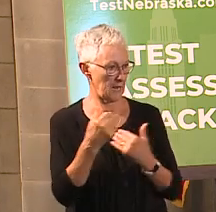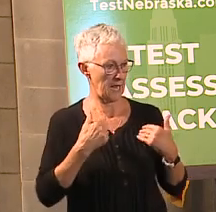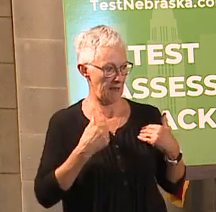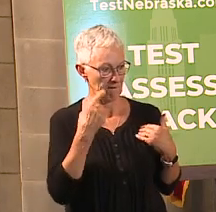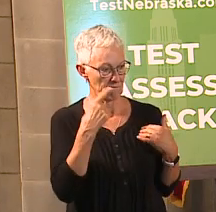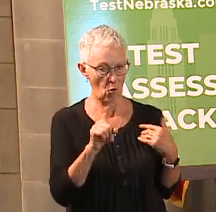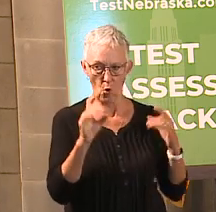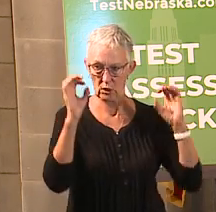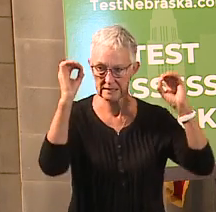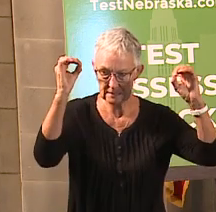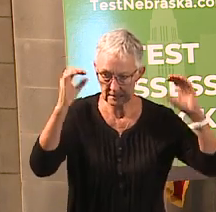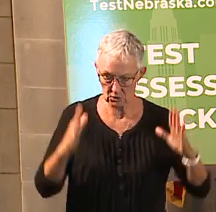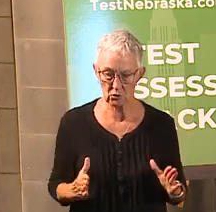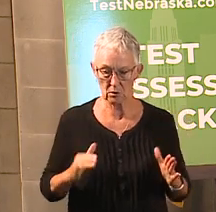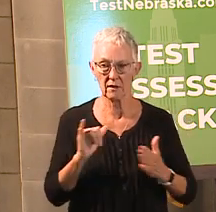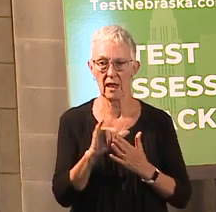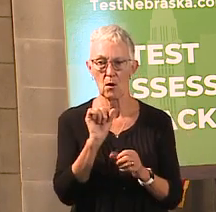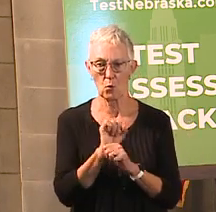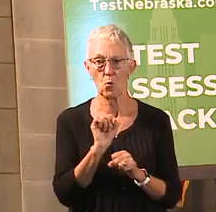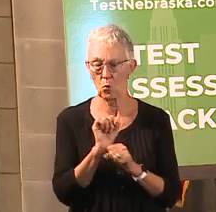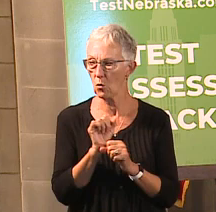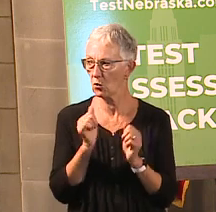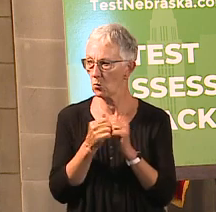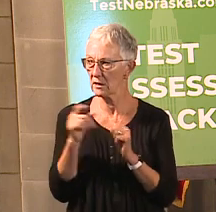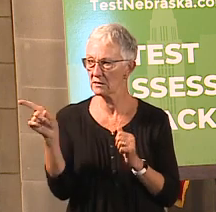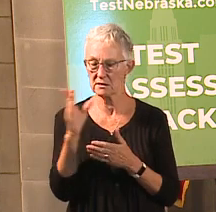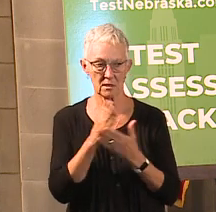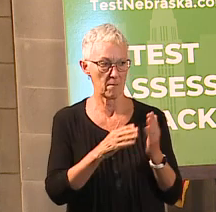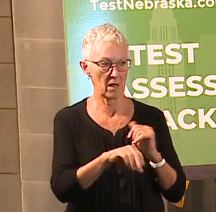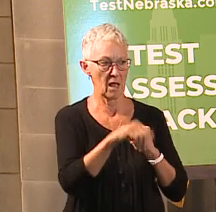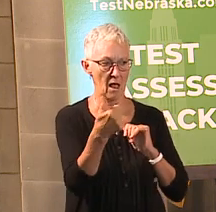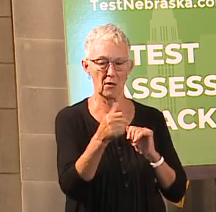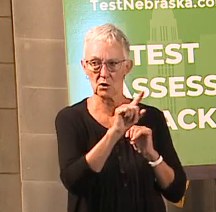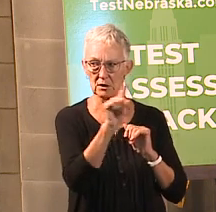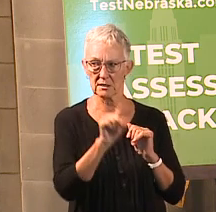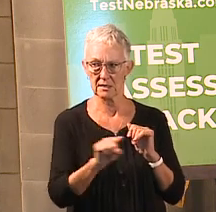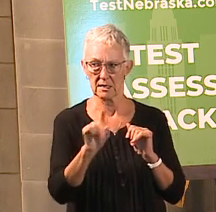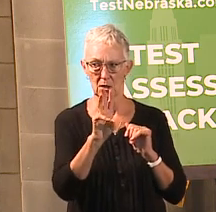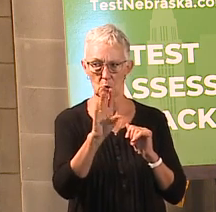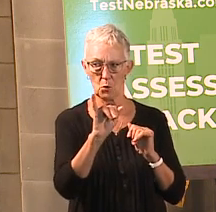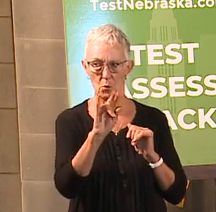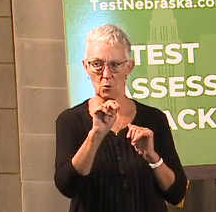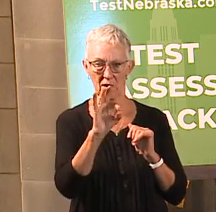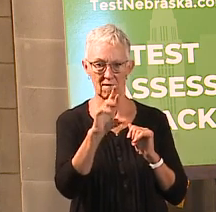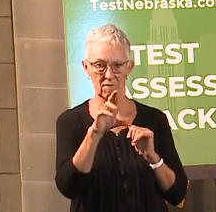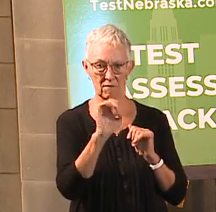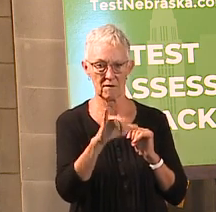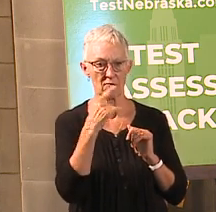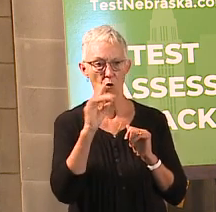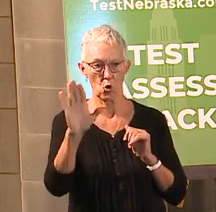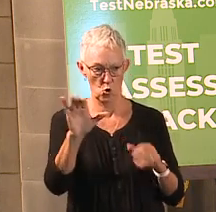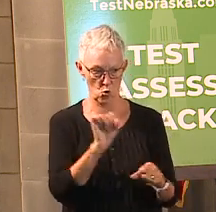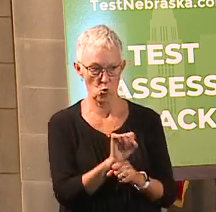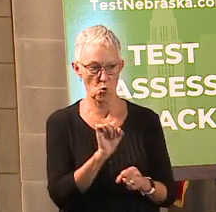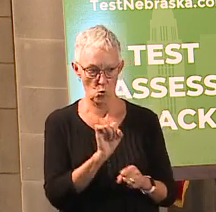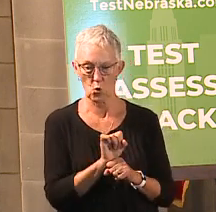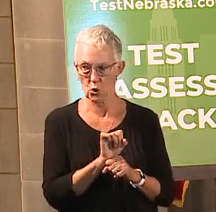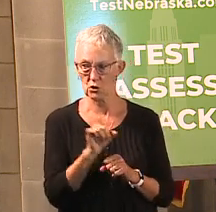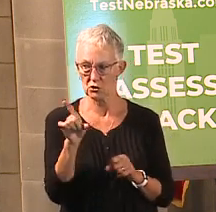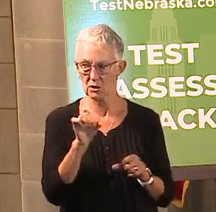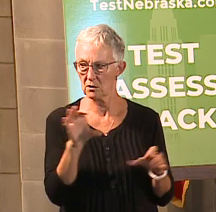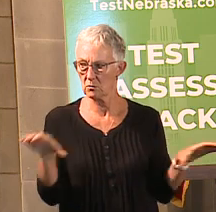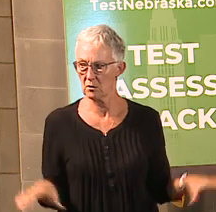And, which worked in combination with Zee Winfrey, did a lot of work on this as well. we're going to give Zee a shout-out there for all her great work. She's been doing great work throughout this entire